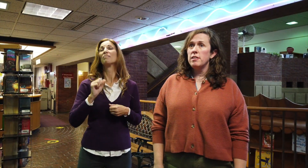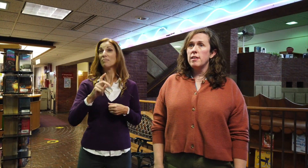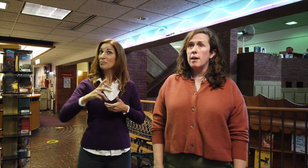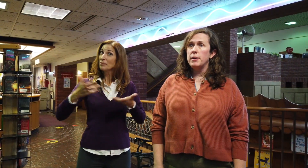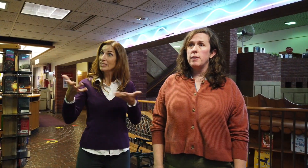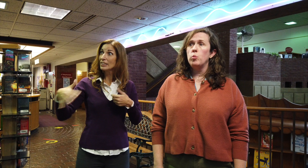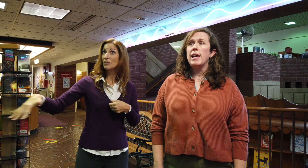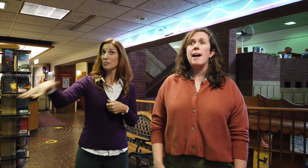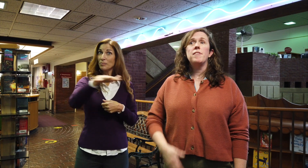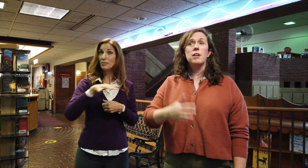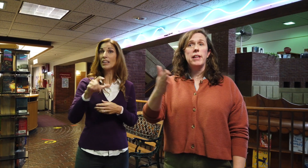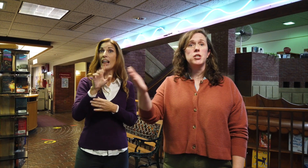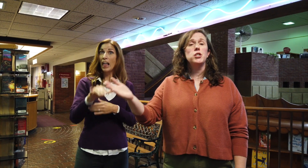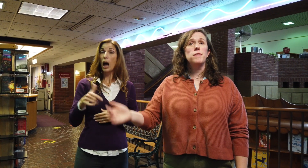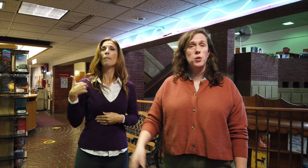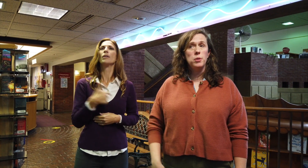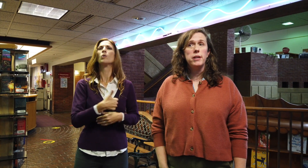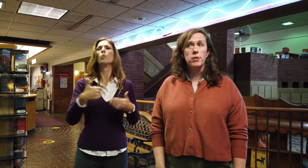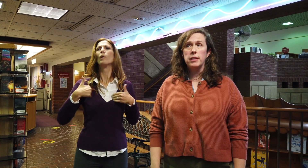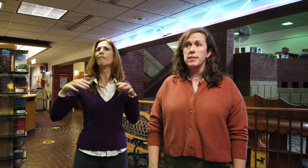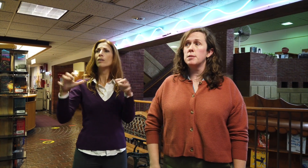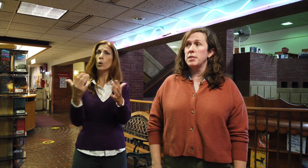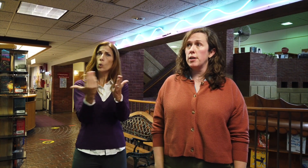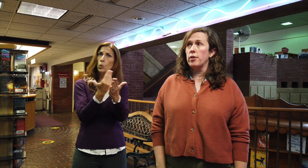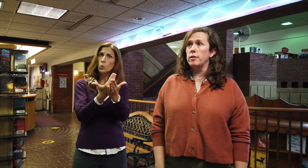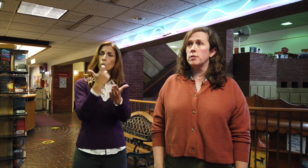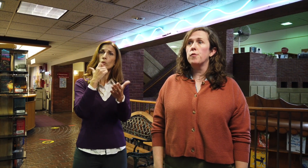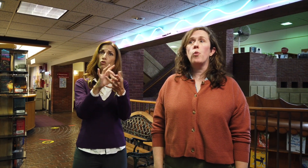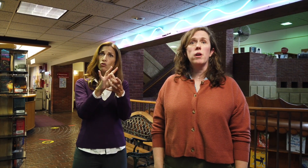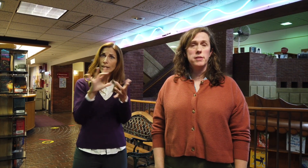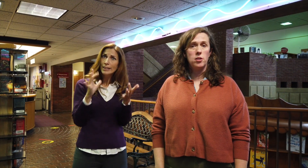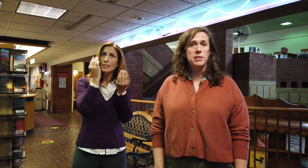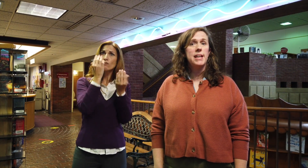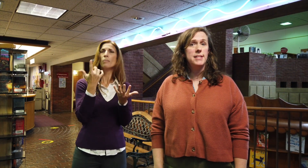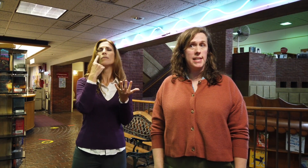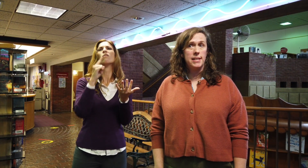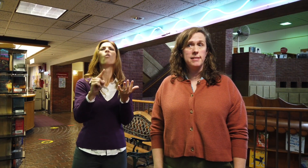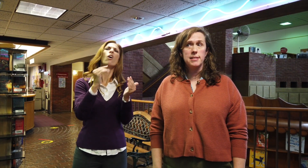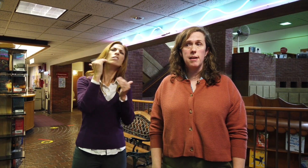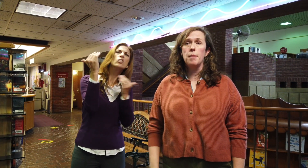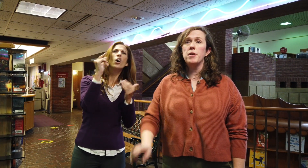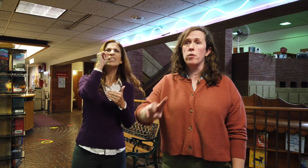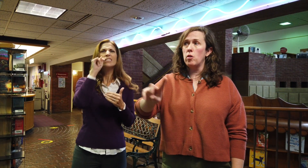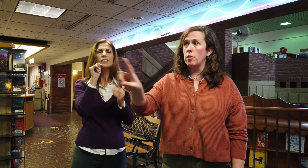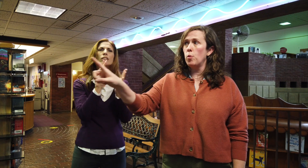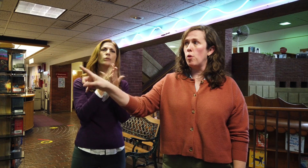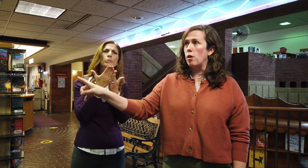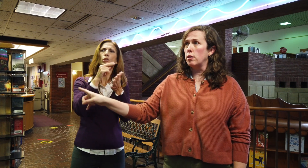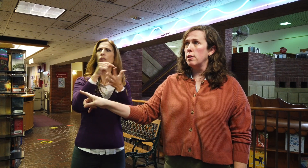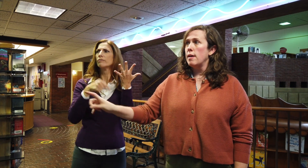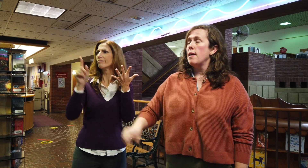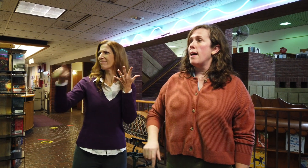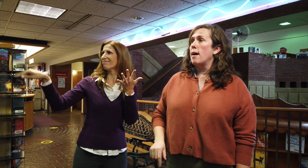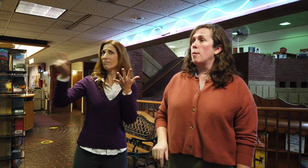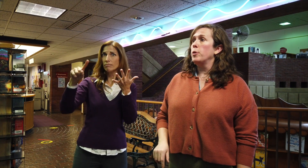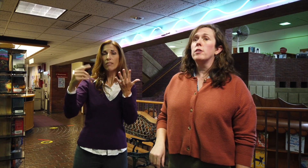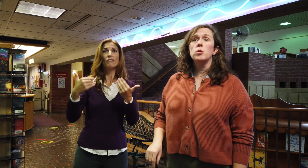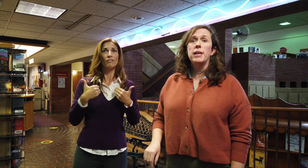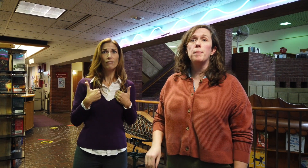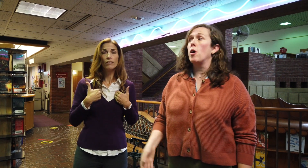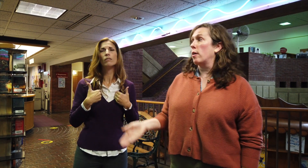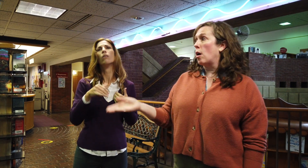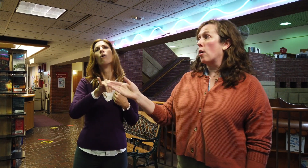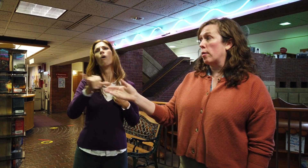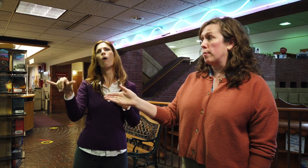So here in the lobby, we have a collection of newly released materials for adults and teens. They're along the wall. We